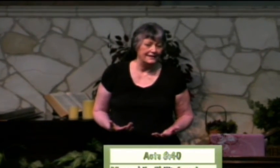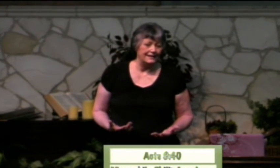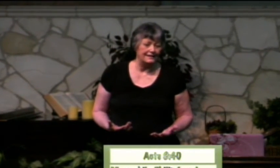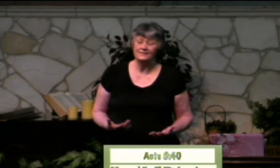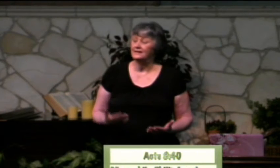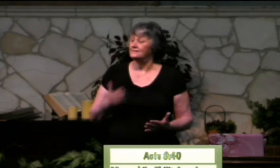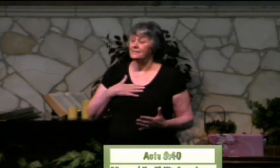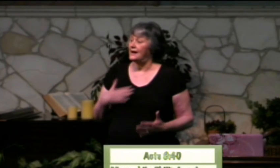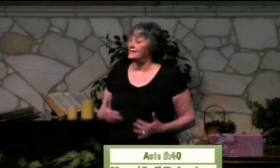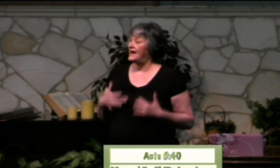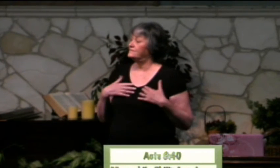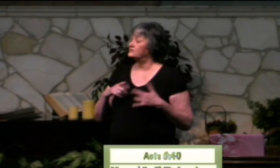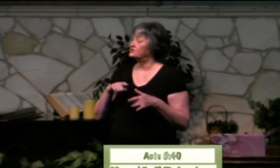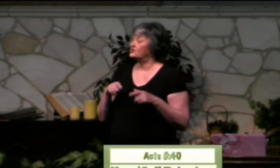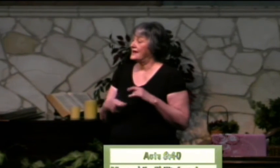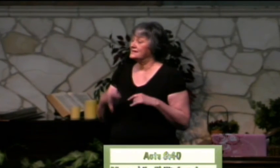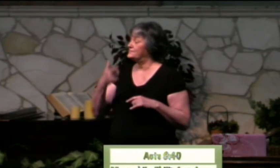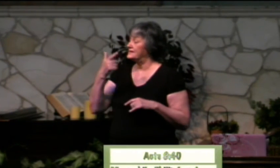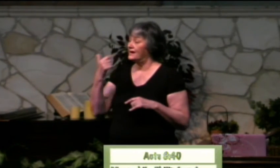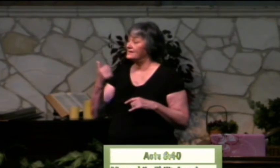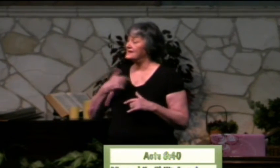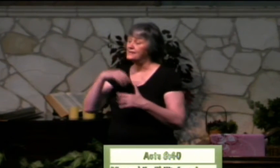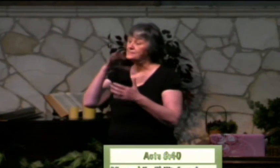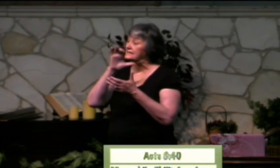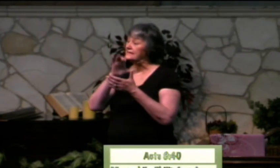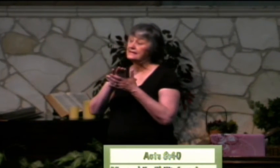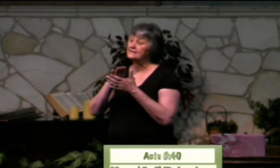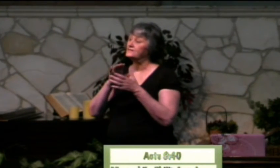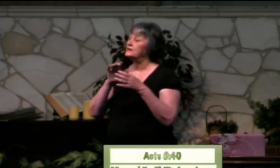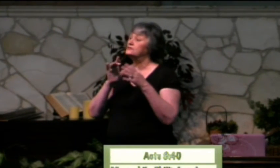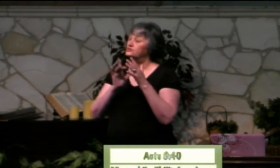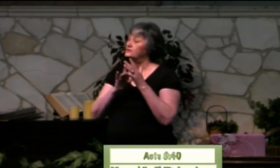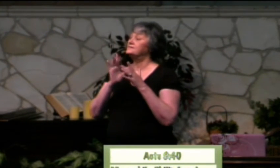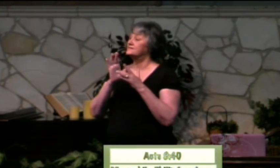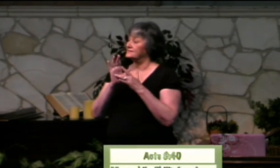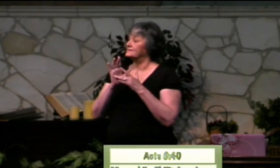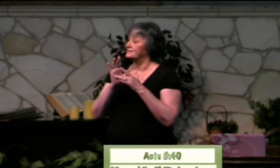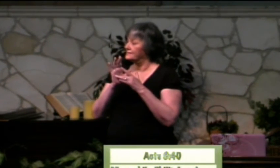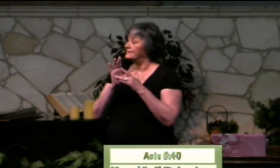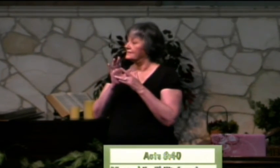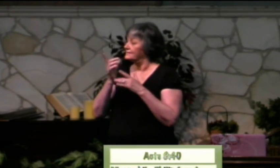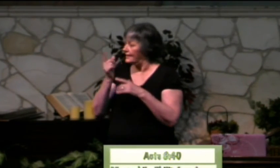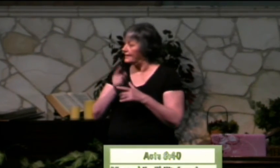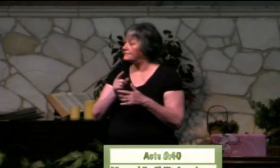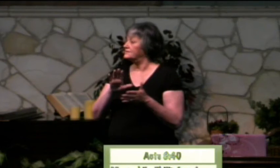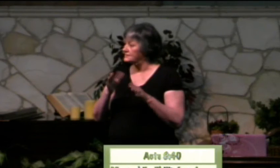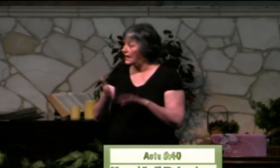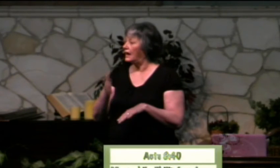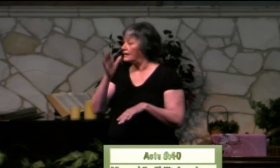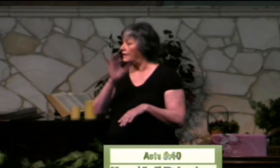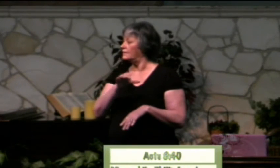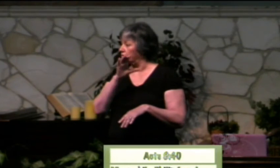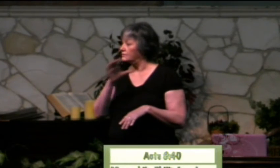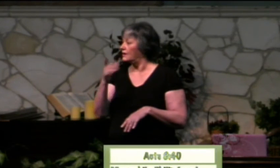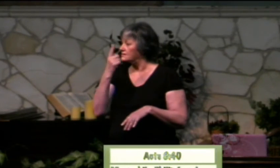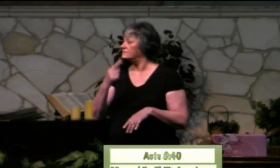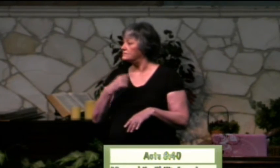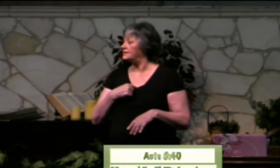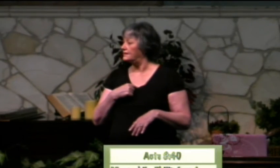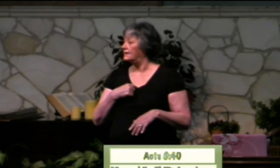And then my life was changed because I believed Jesus came to die on the cross for me.